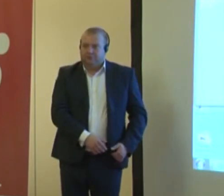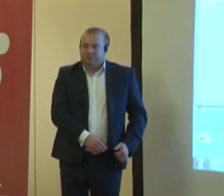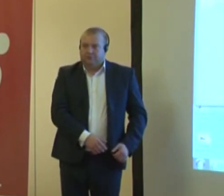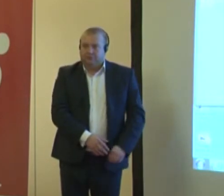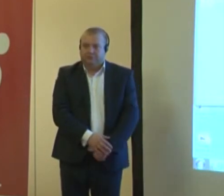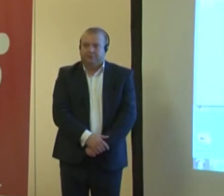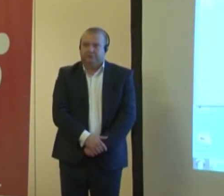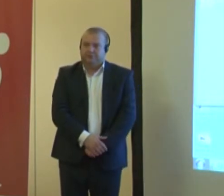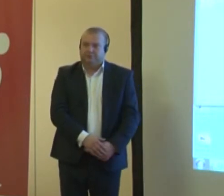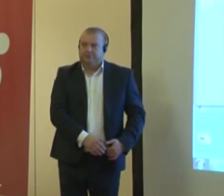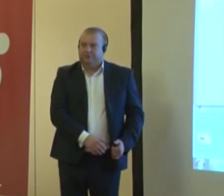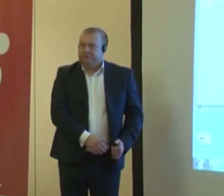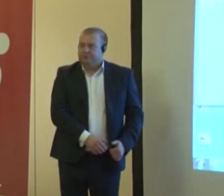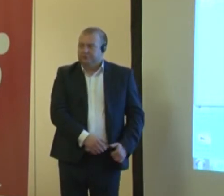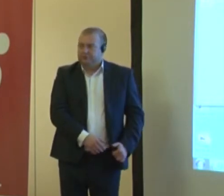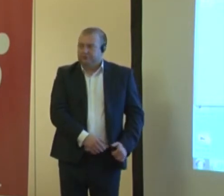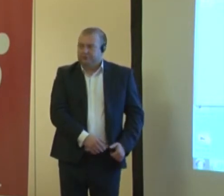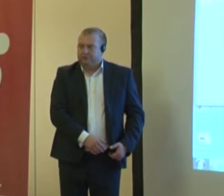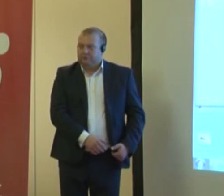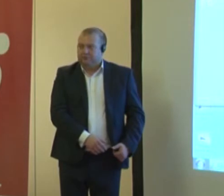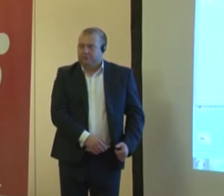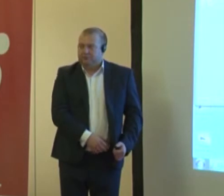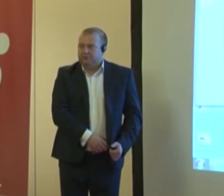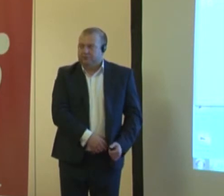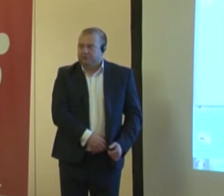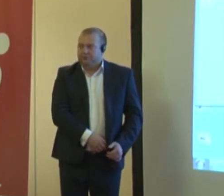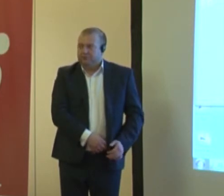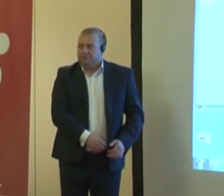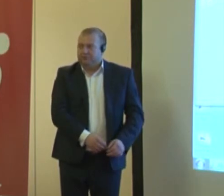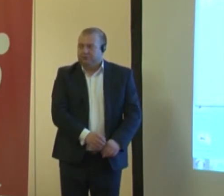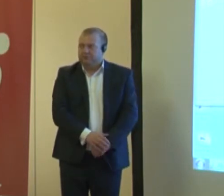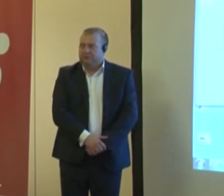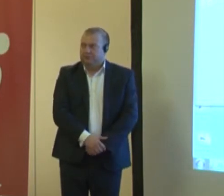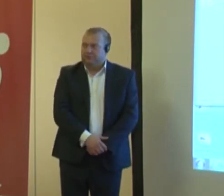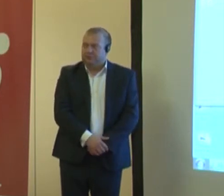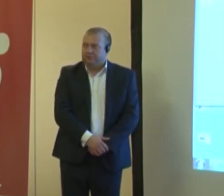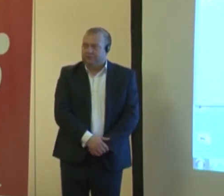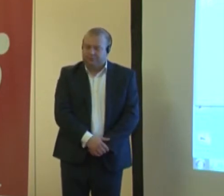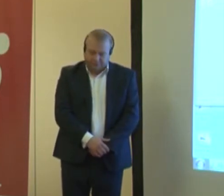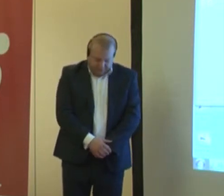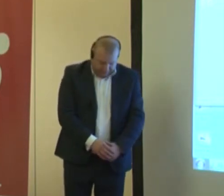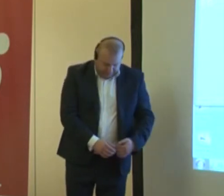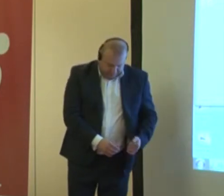I will try like this, and I will come from here. PowerPoint. Yeah, I will go from here.